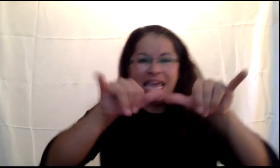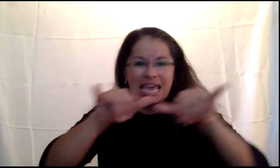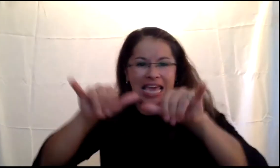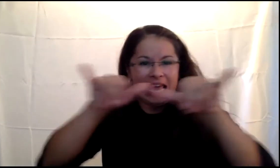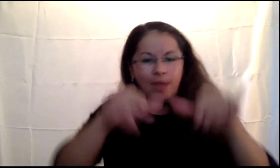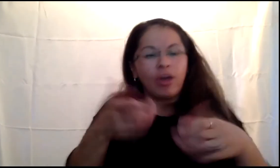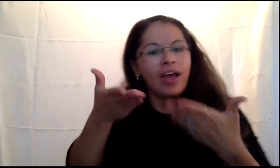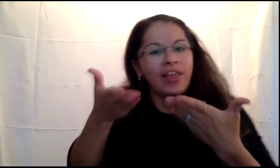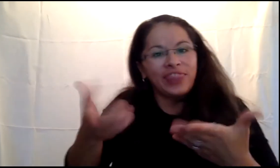and